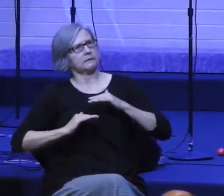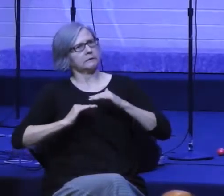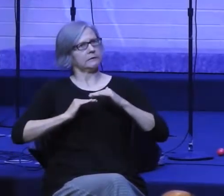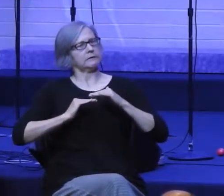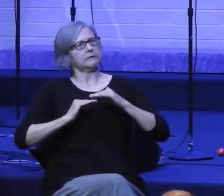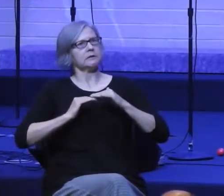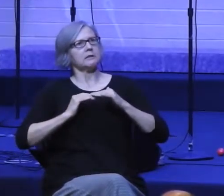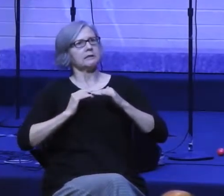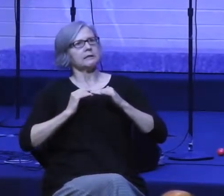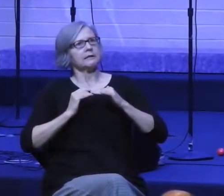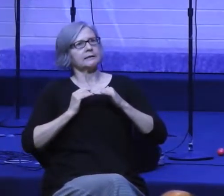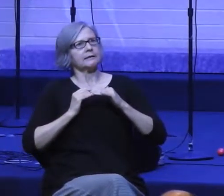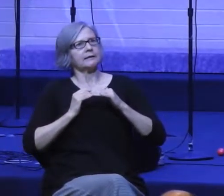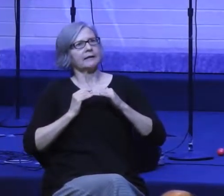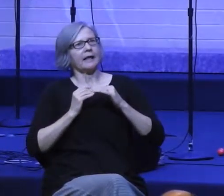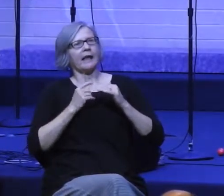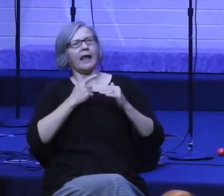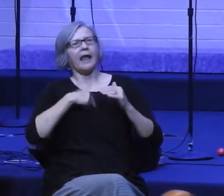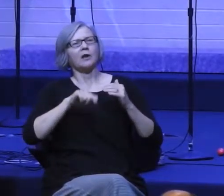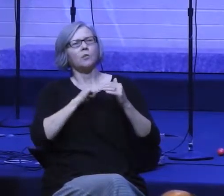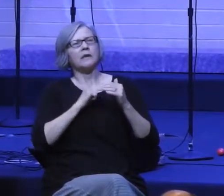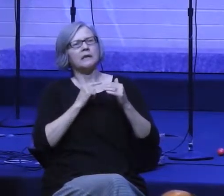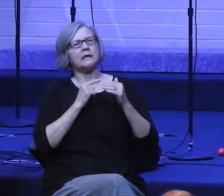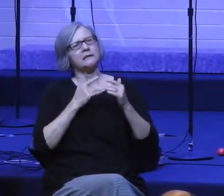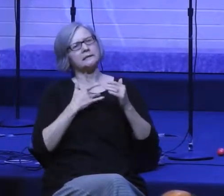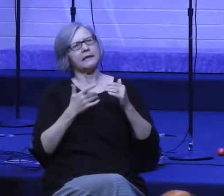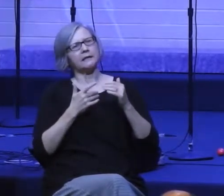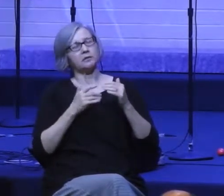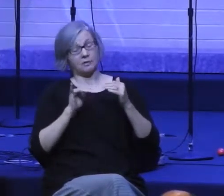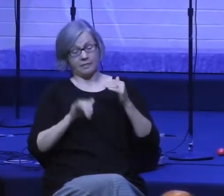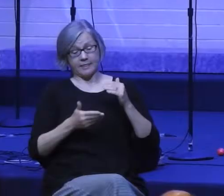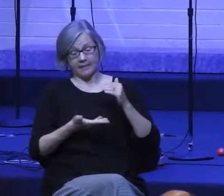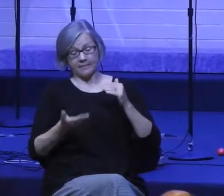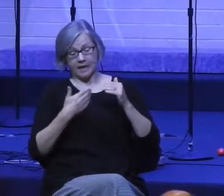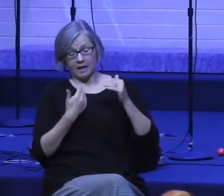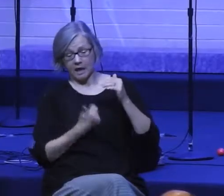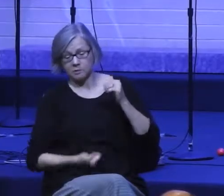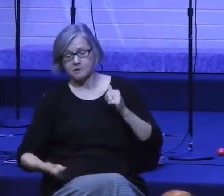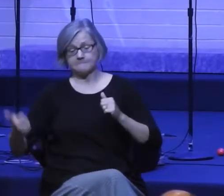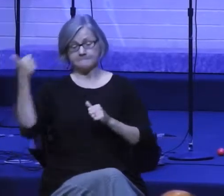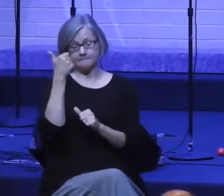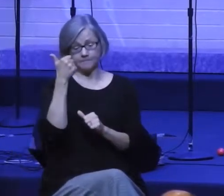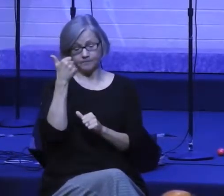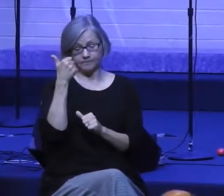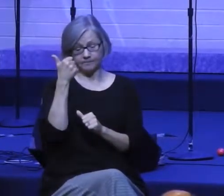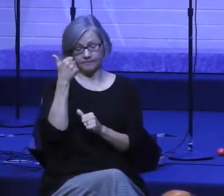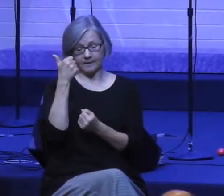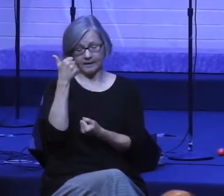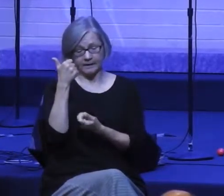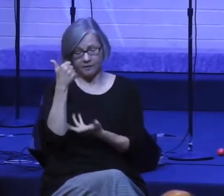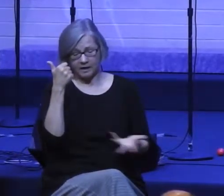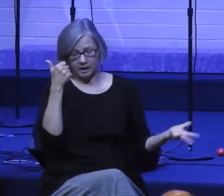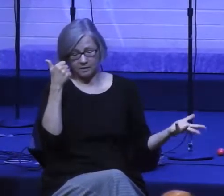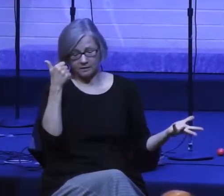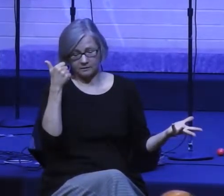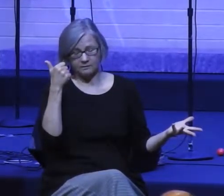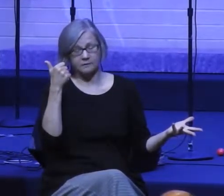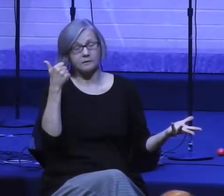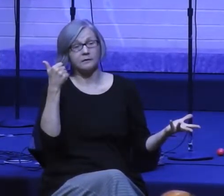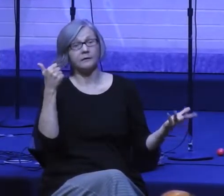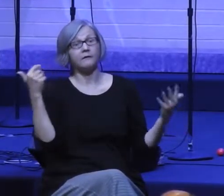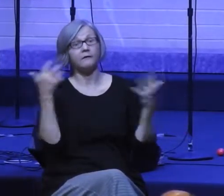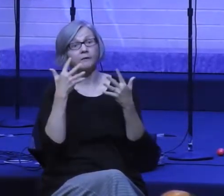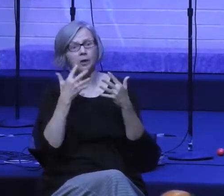And so along with Peter, we have to ask ourselves, there's a lot of things that can rise to the surface of